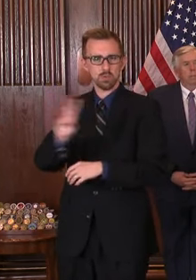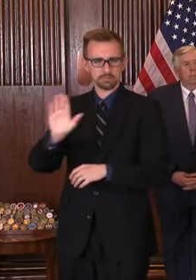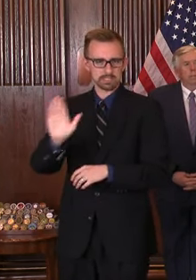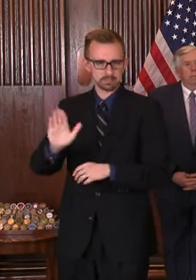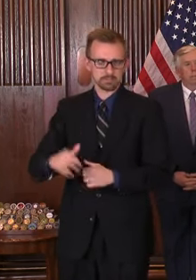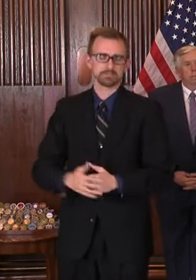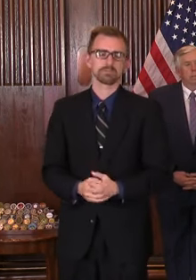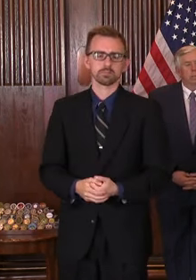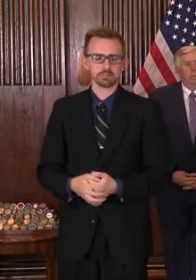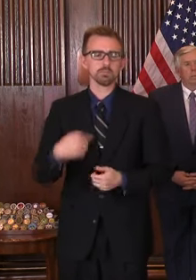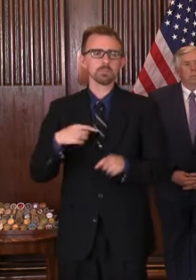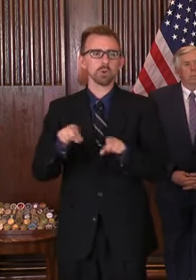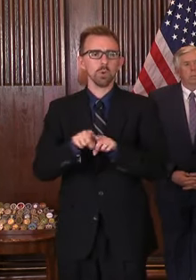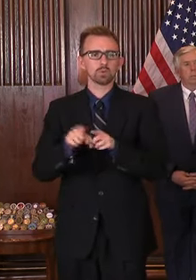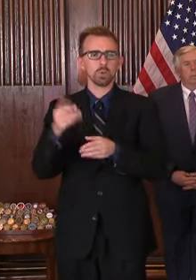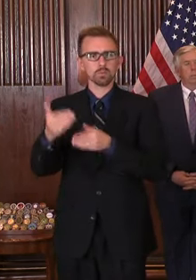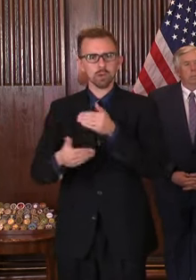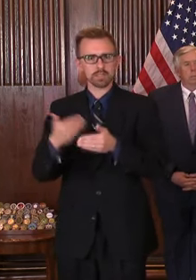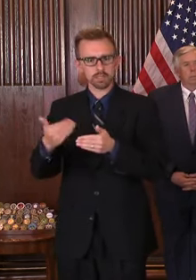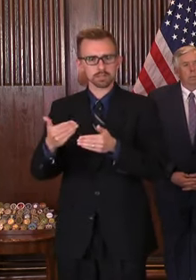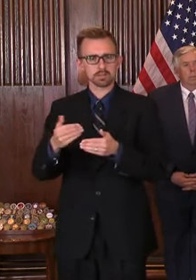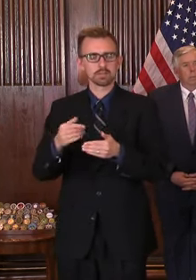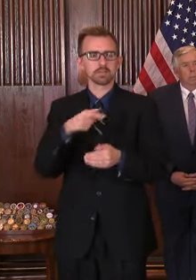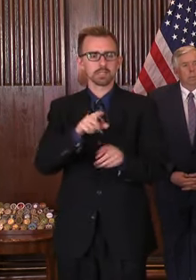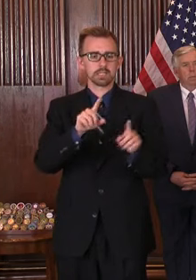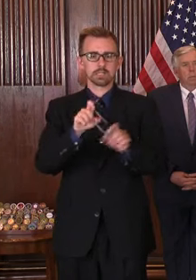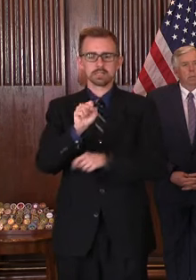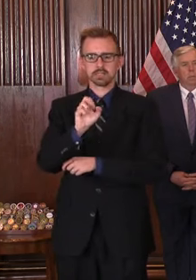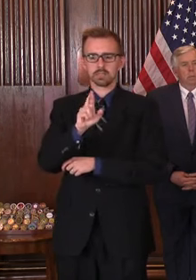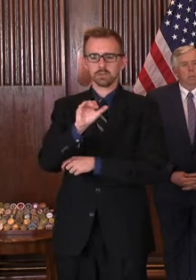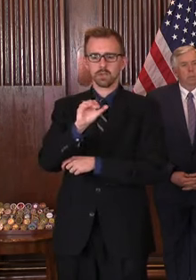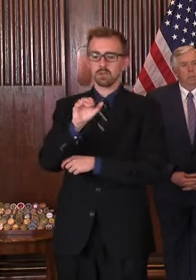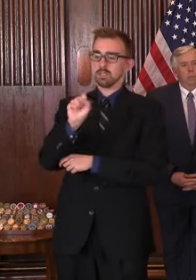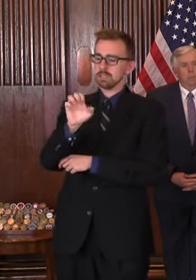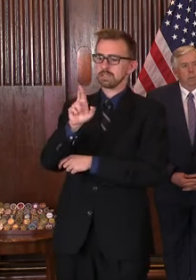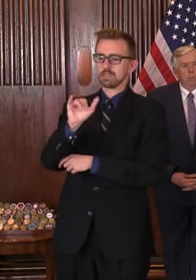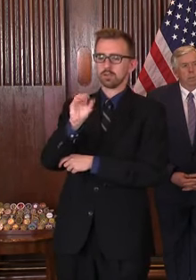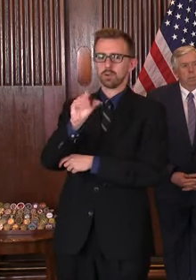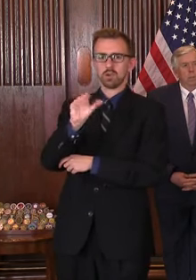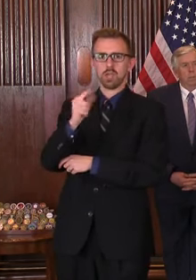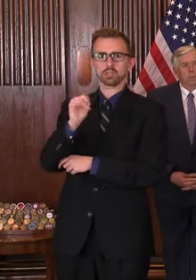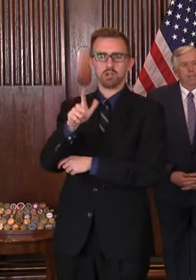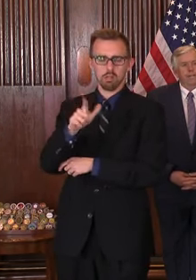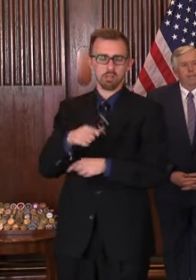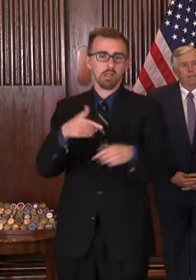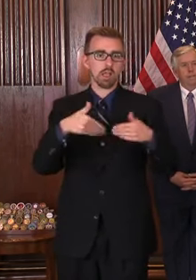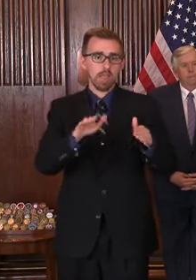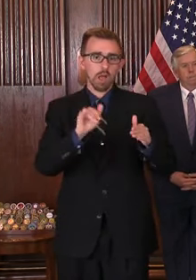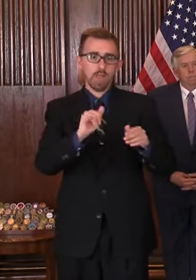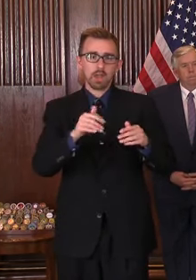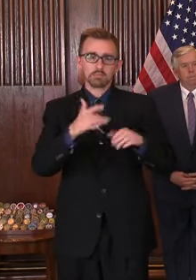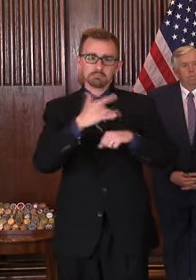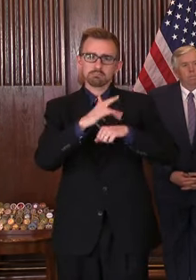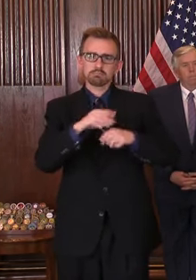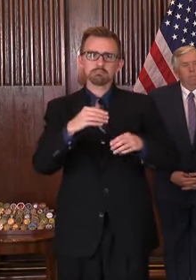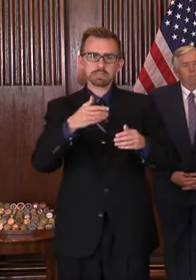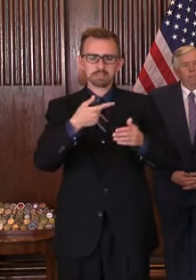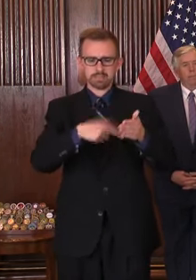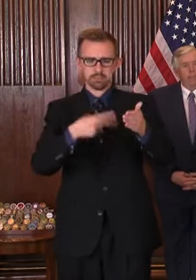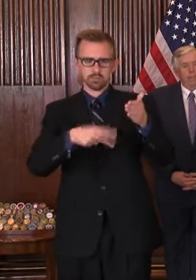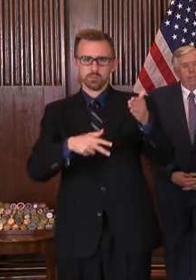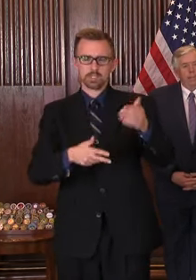are also in the process of validating serological tests and hope to make that available to the citizens of Missouri in the next few weeks. We will then